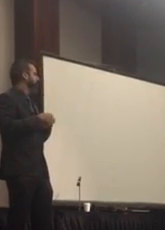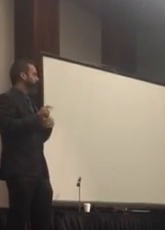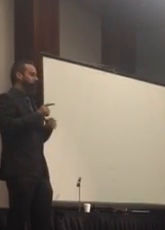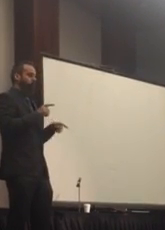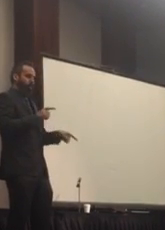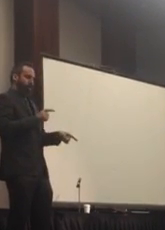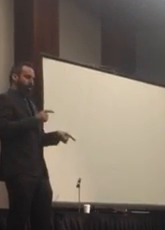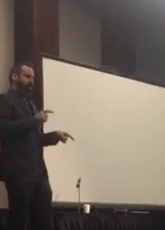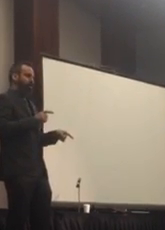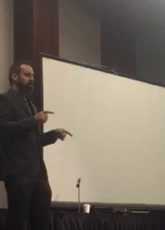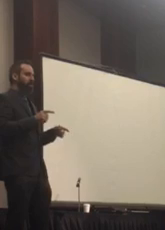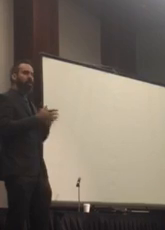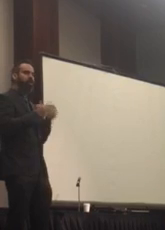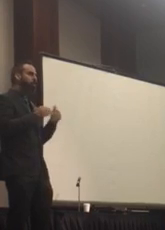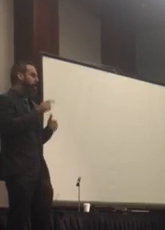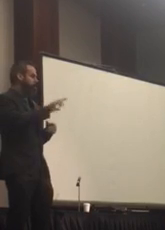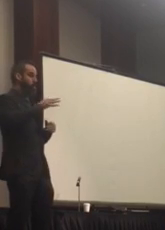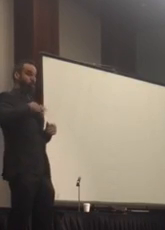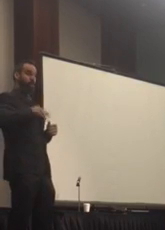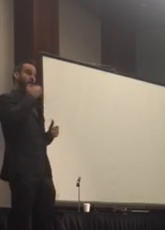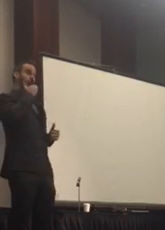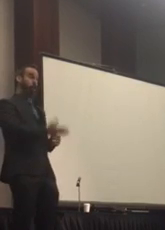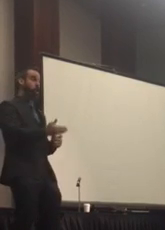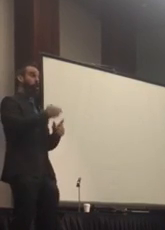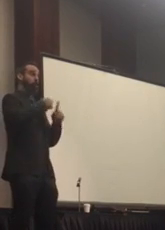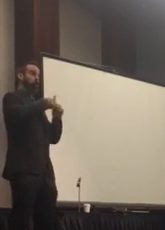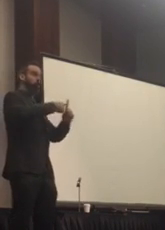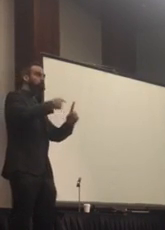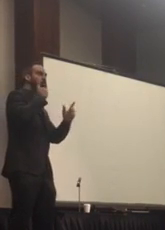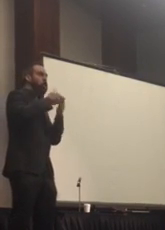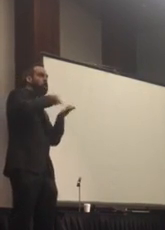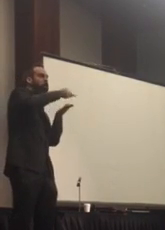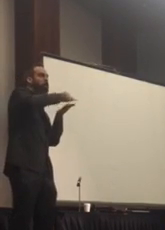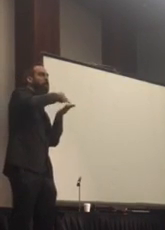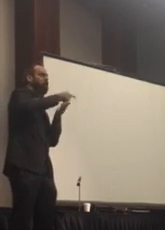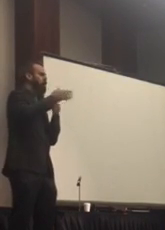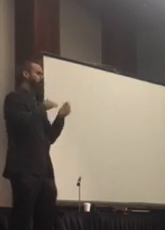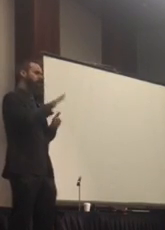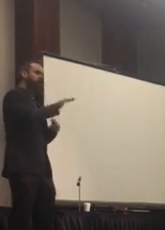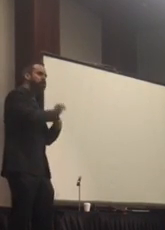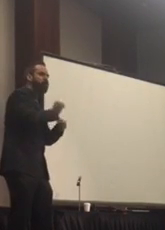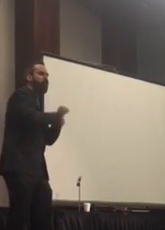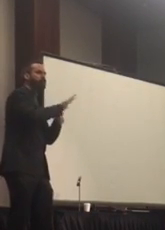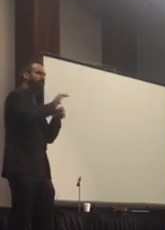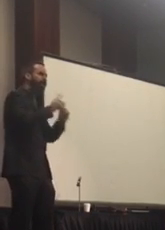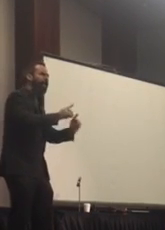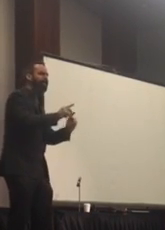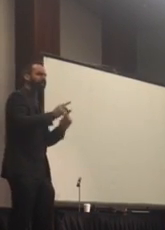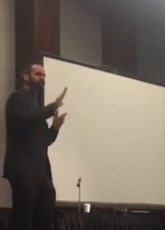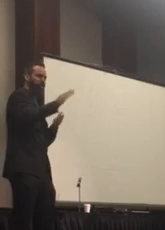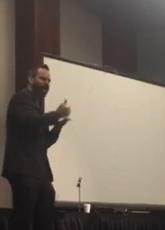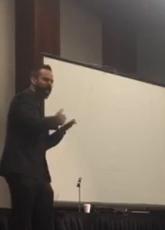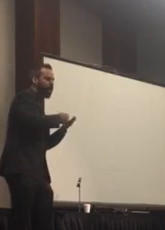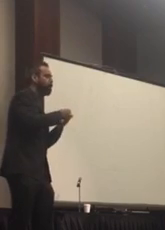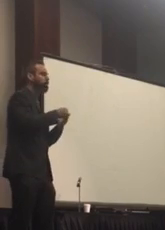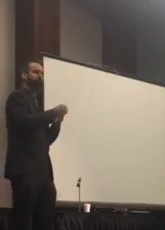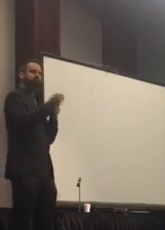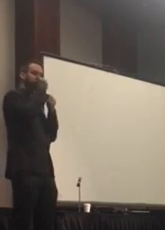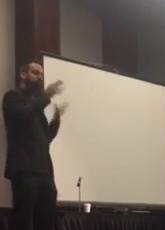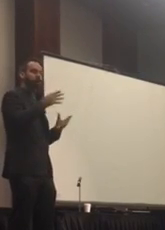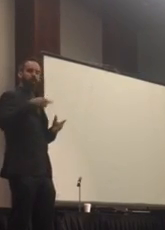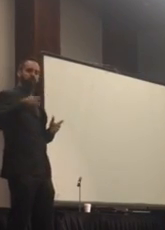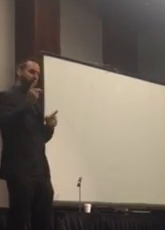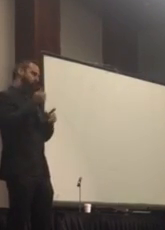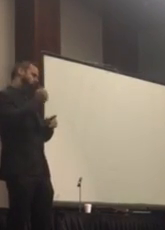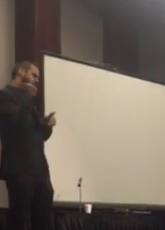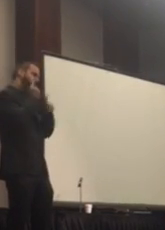that didn't matter whether your credit was good. It didn't matter what your job was, what your education was, your income, any of that. It just mattered that you lived in that